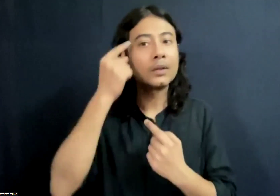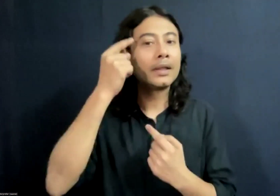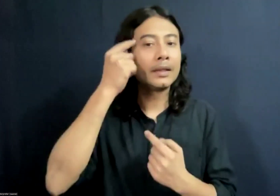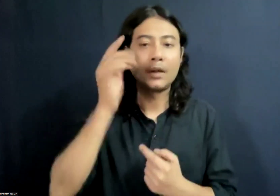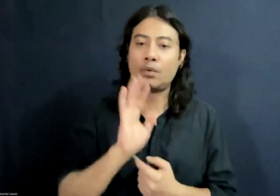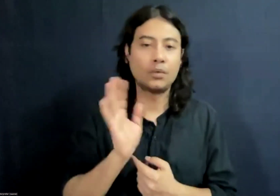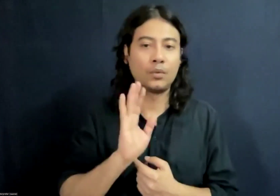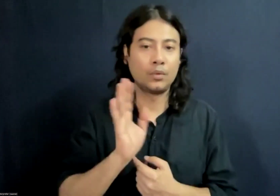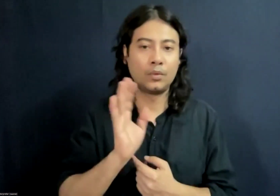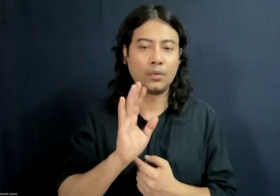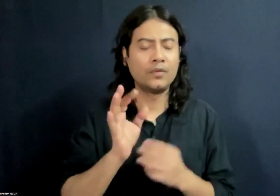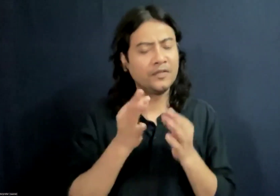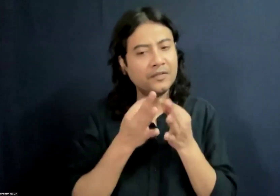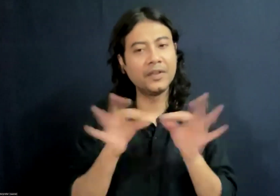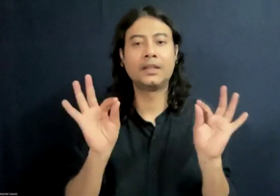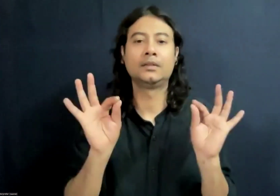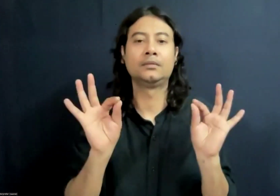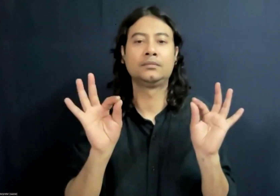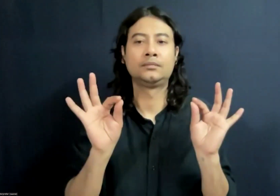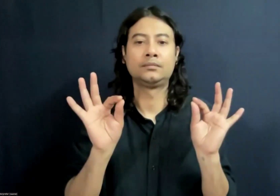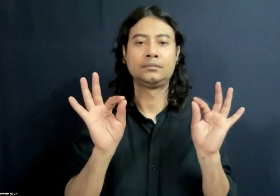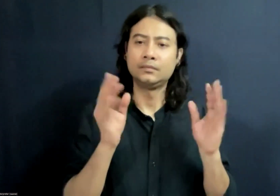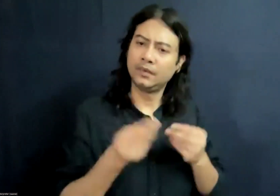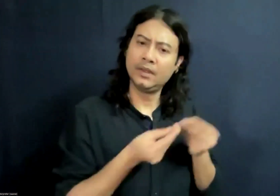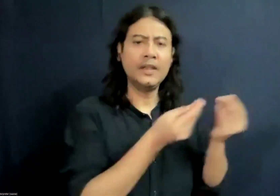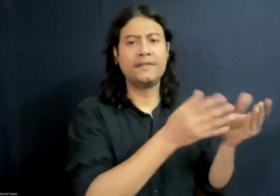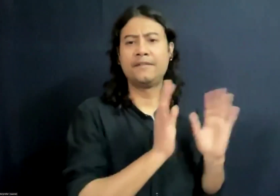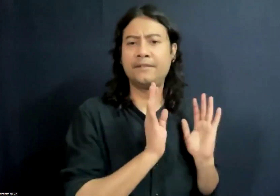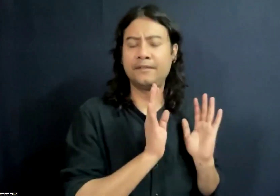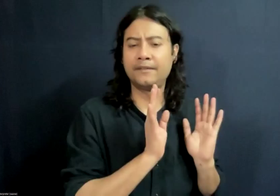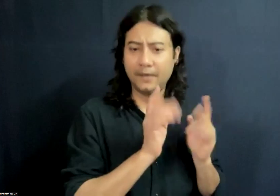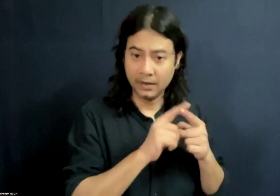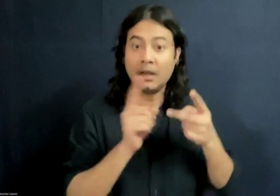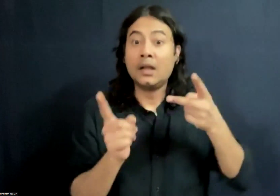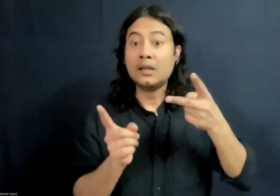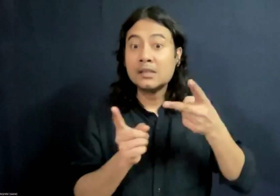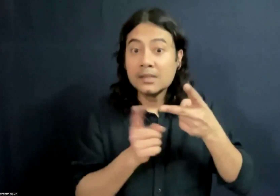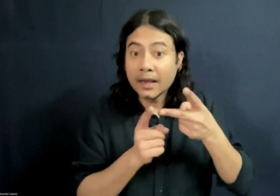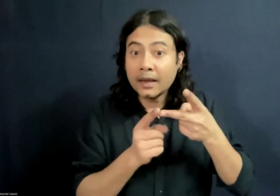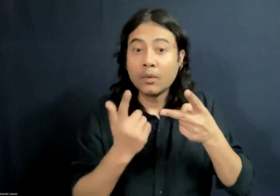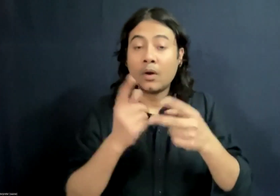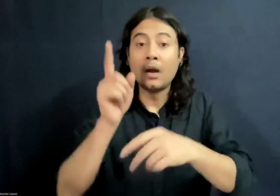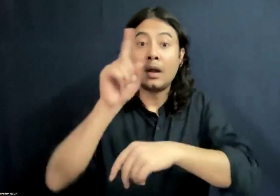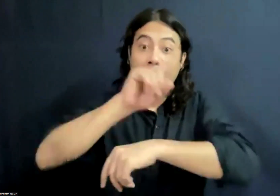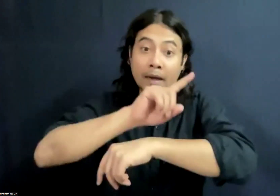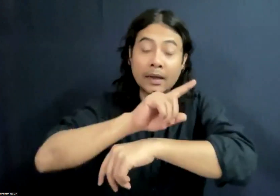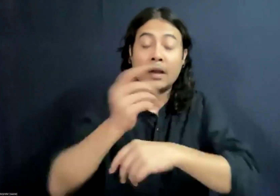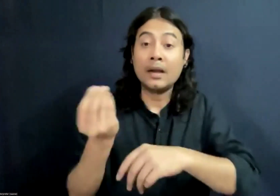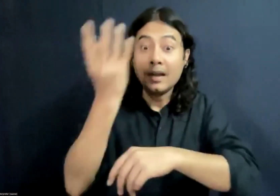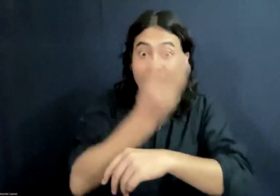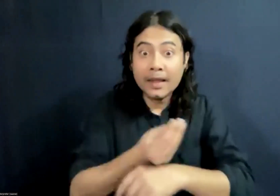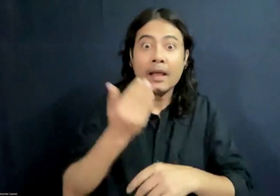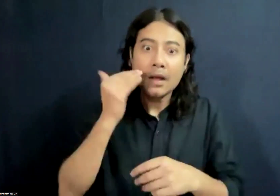to give charity? At a very auspicious time, like some Ekadashi, or some